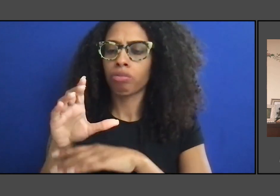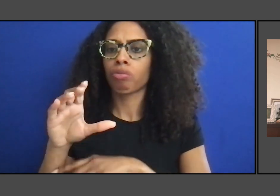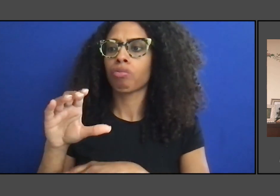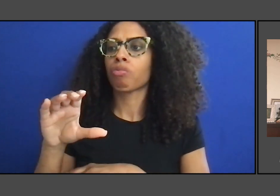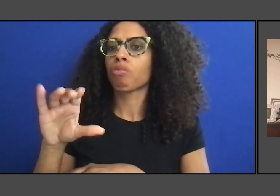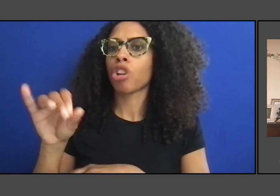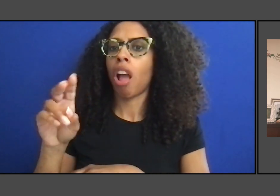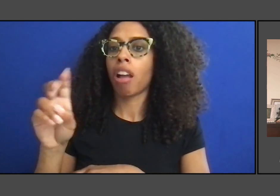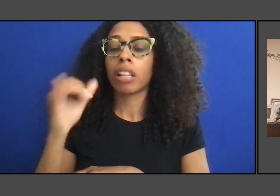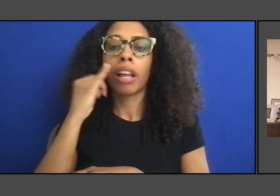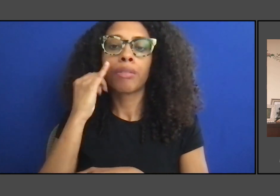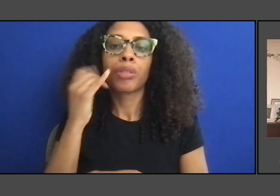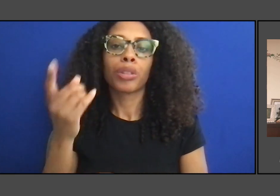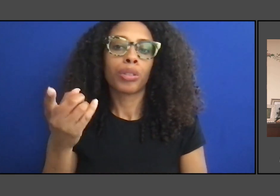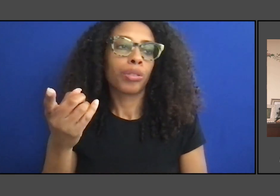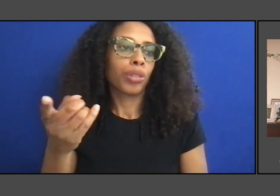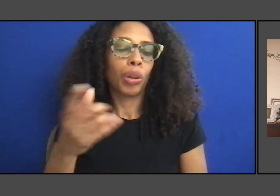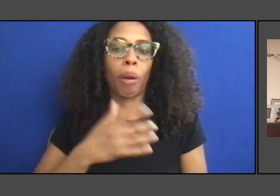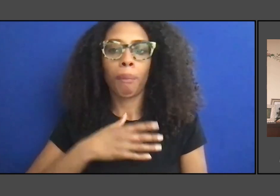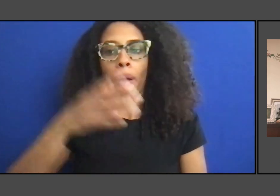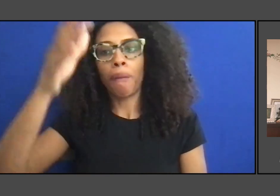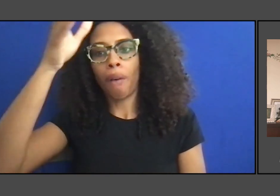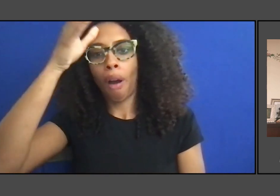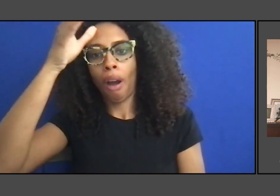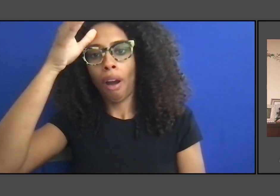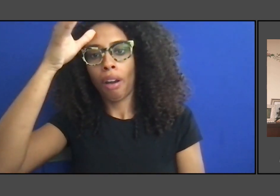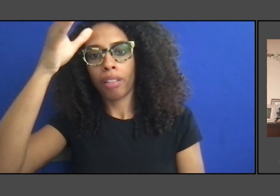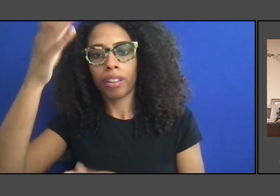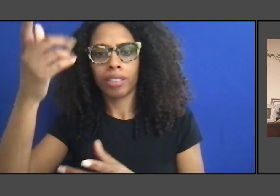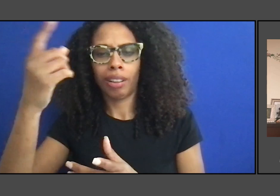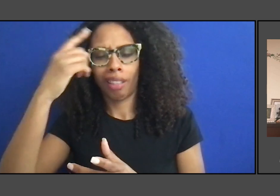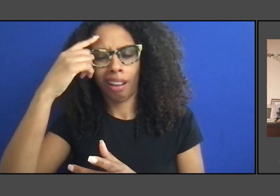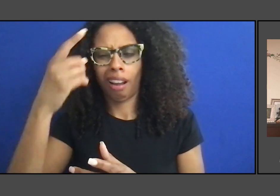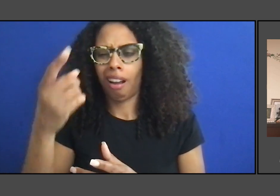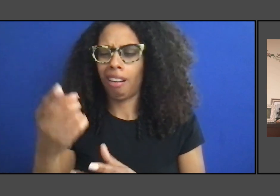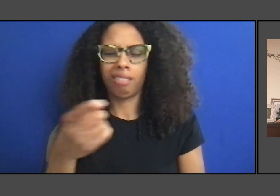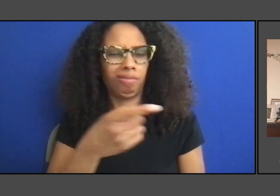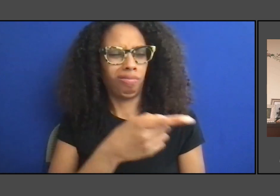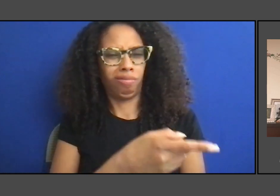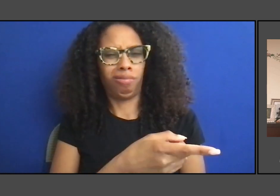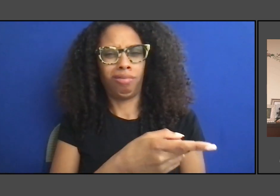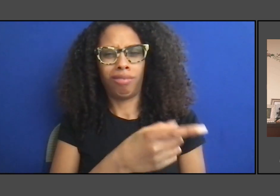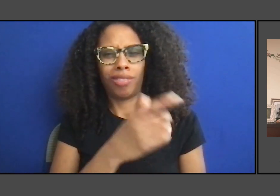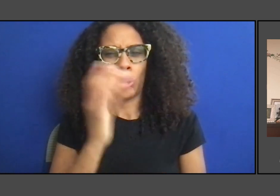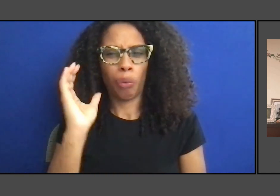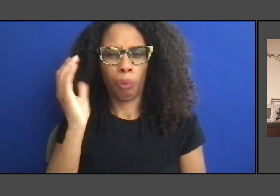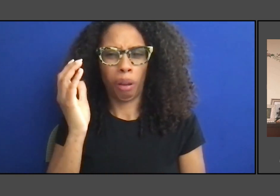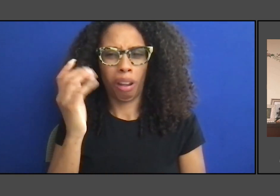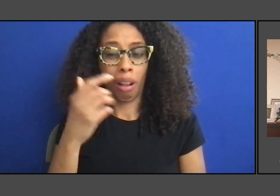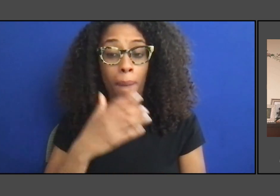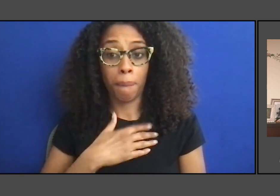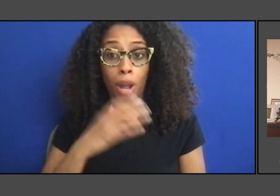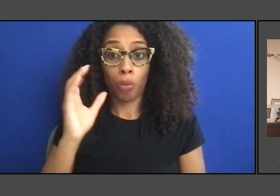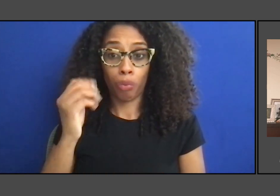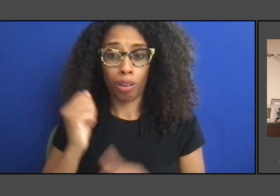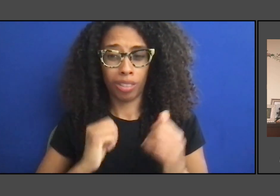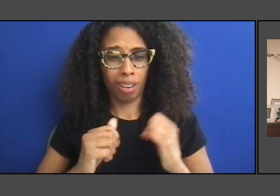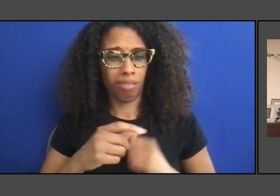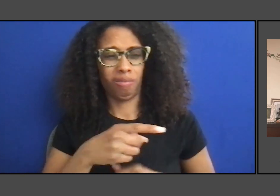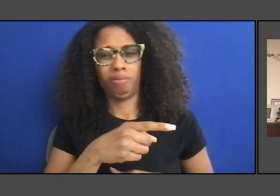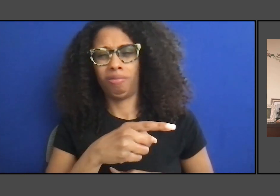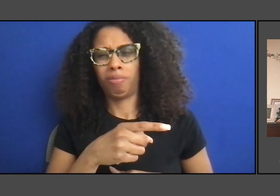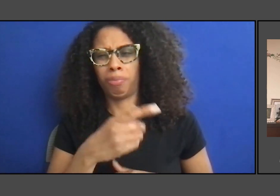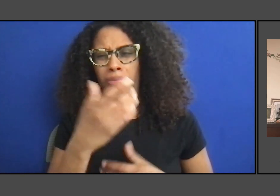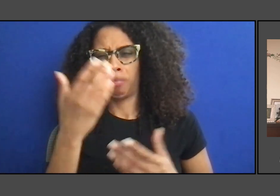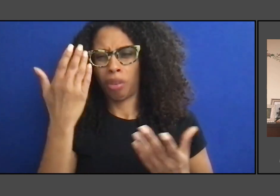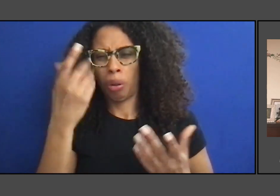you're thinking what I play on the radio is not jazz. He doesn't know what it is. And but I think we can't